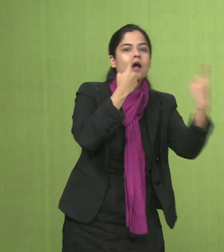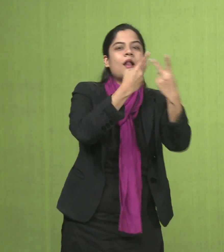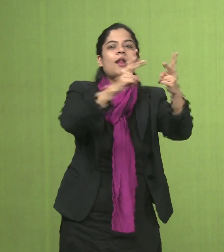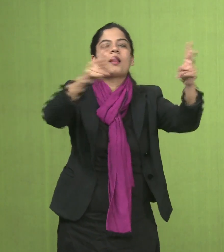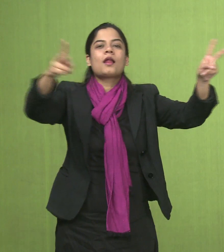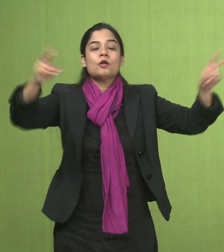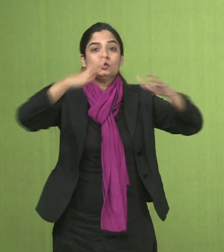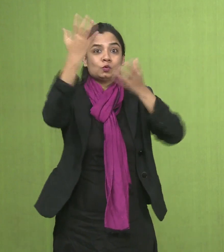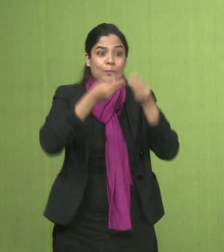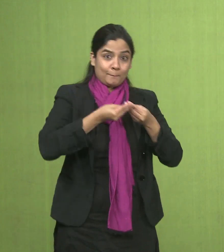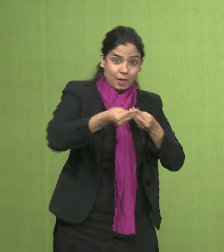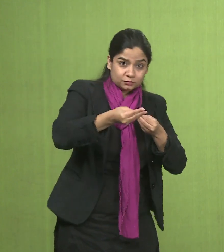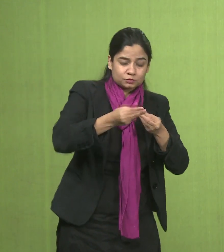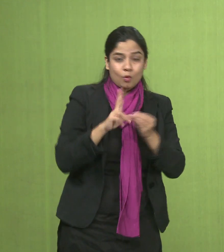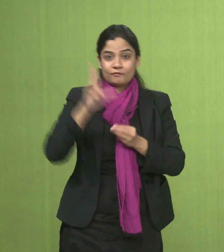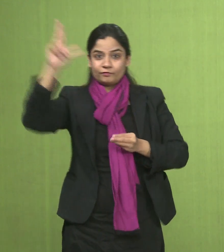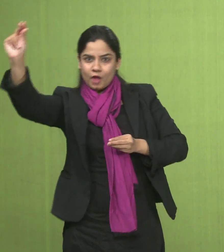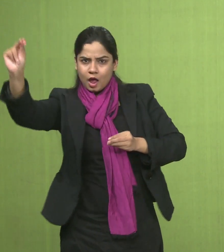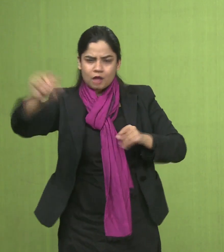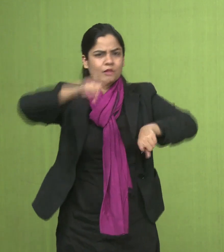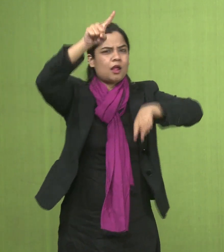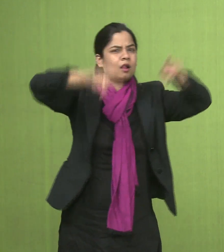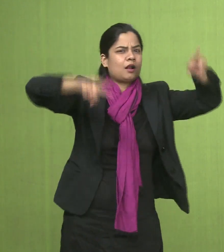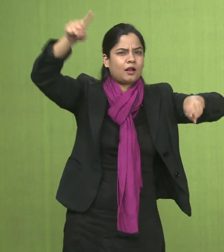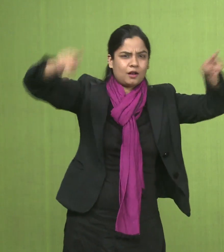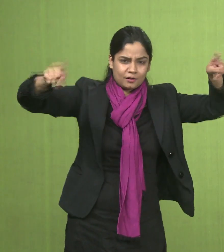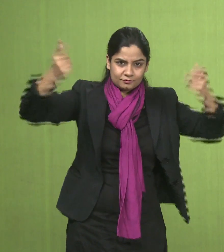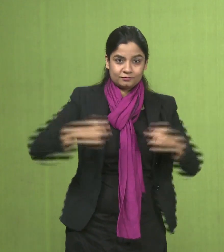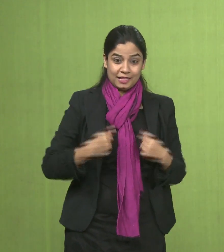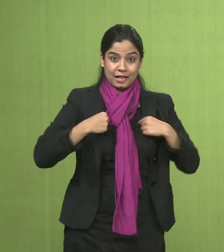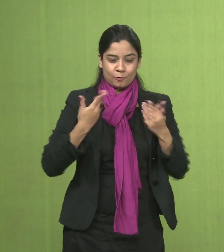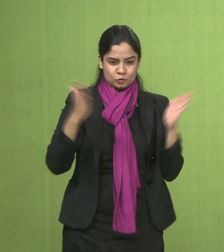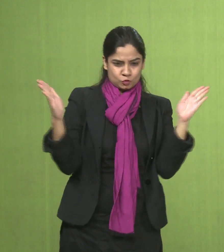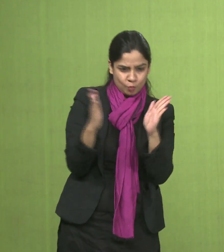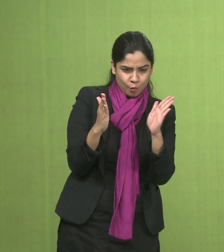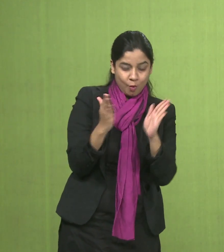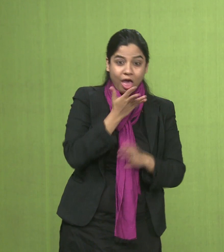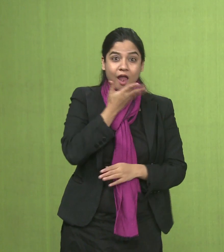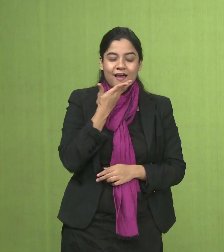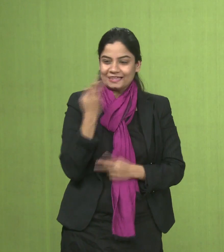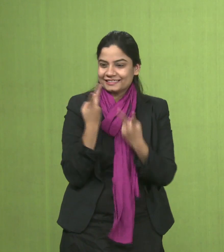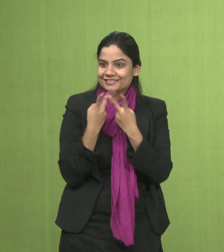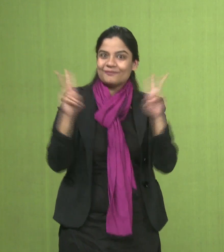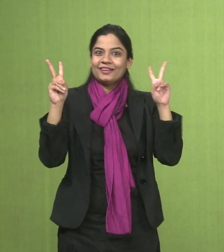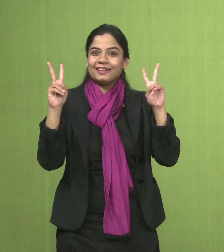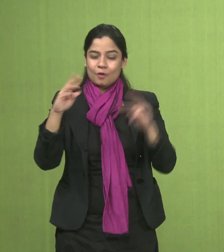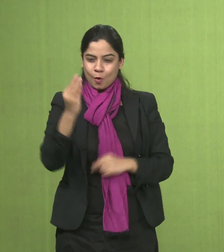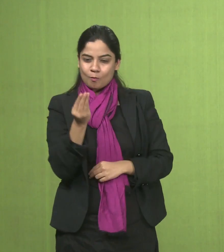decide, what we have to buy from where, etc., what color we have to buy, what fabric we have to